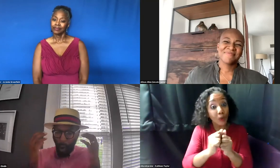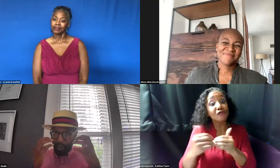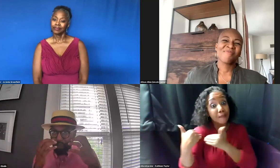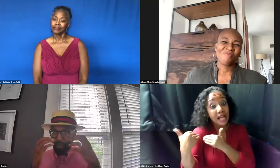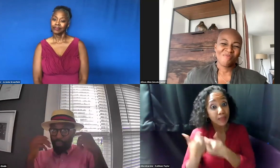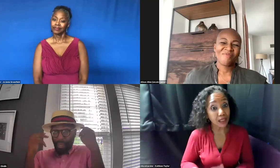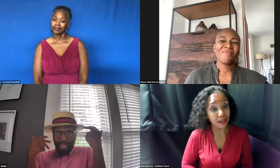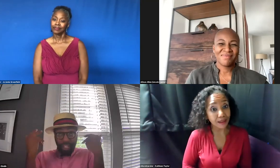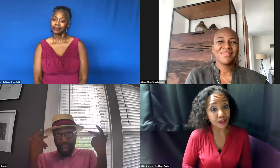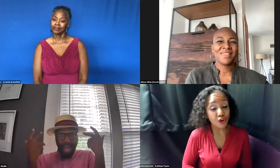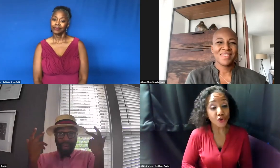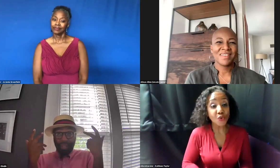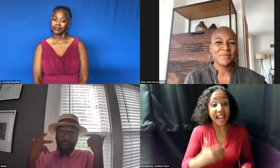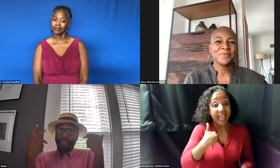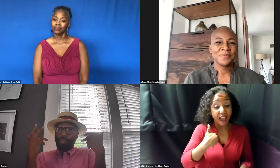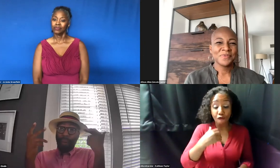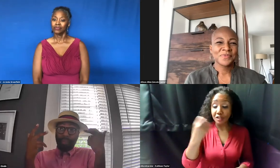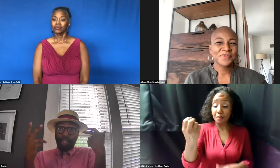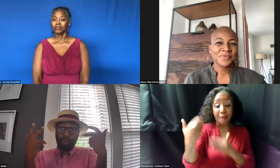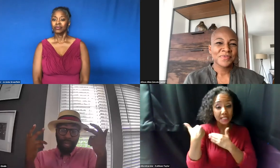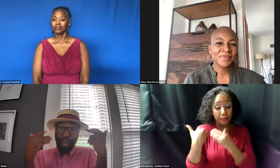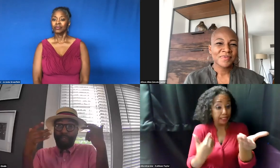you could hold responsibility in your head, like, oh, I have a